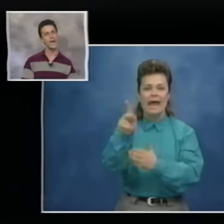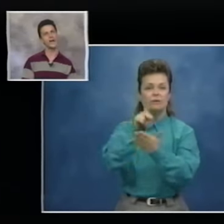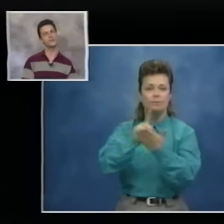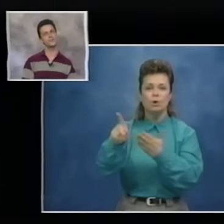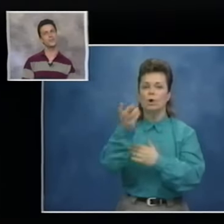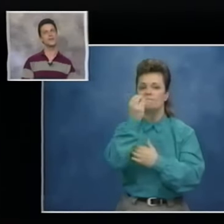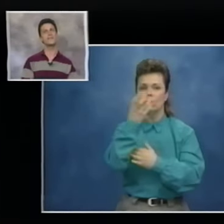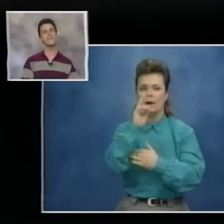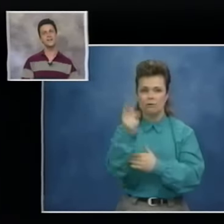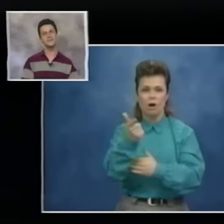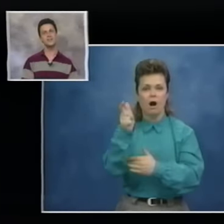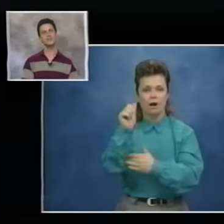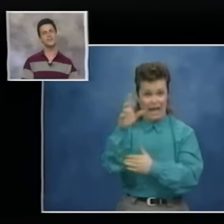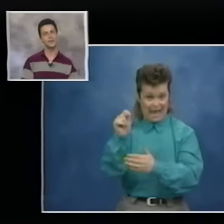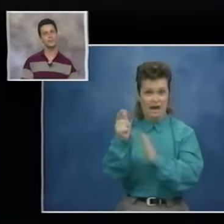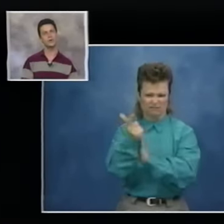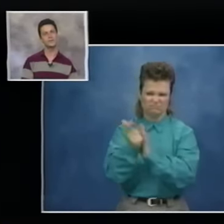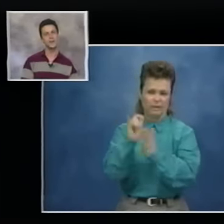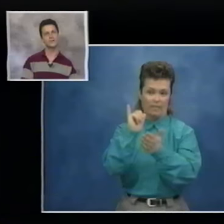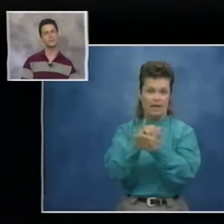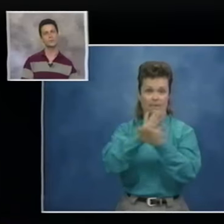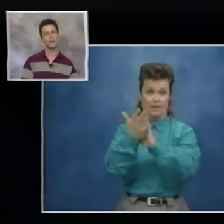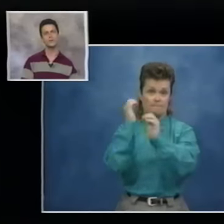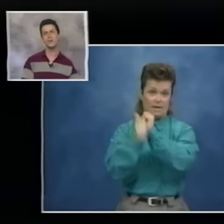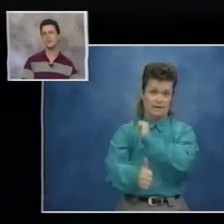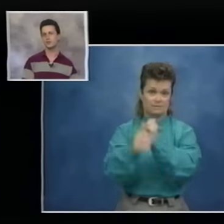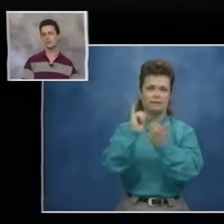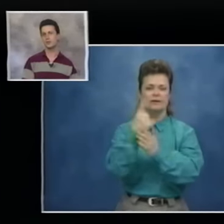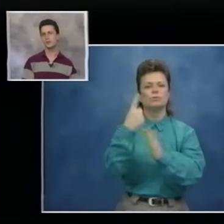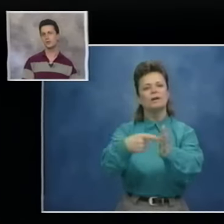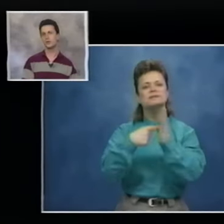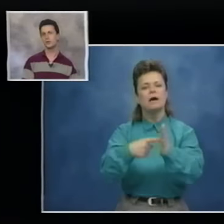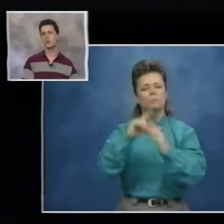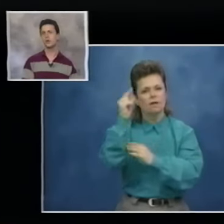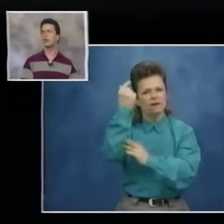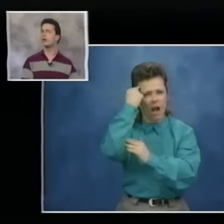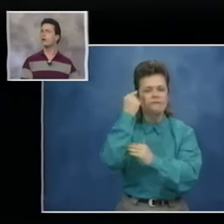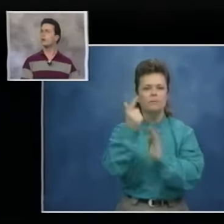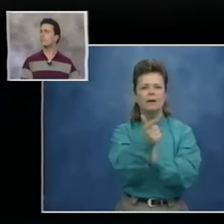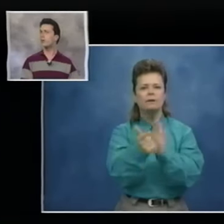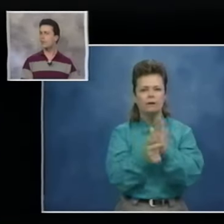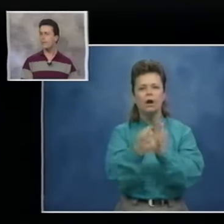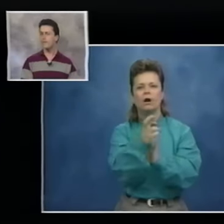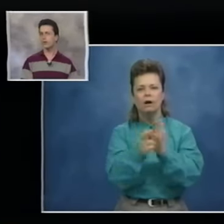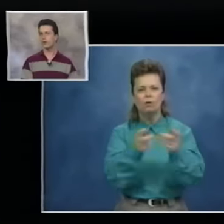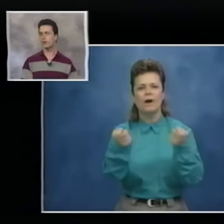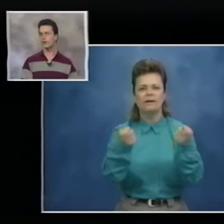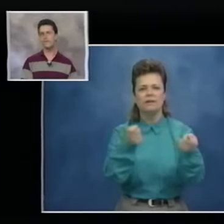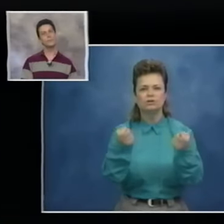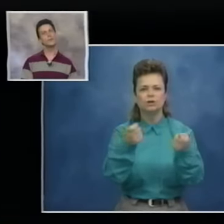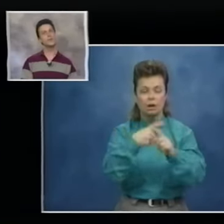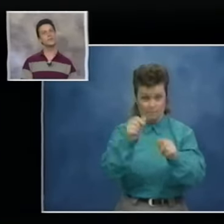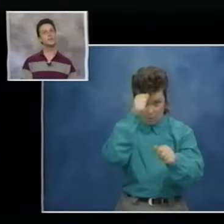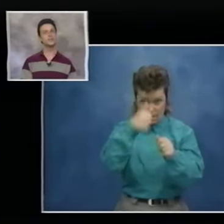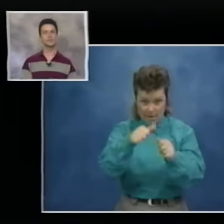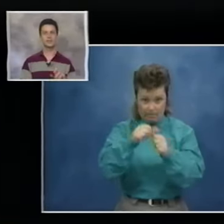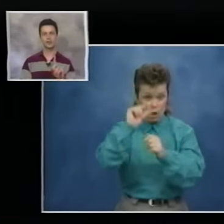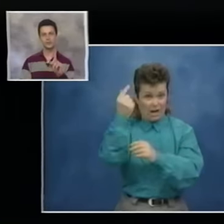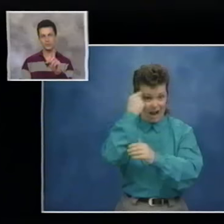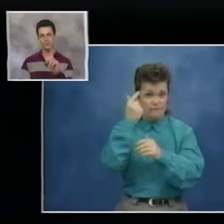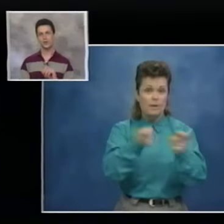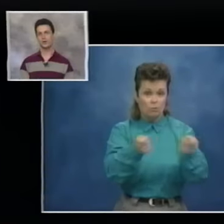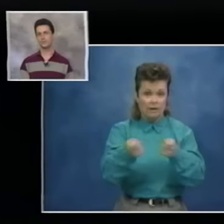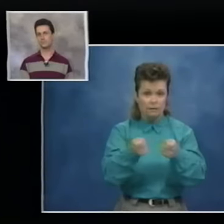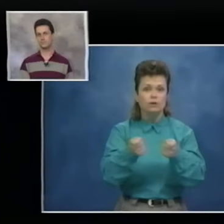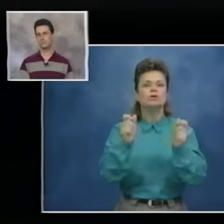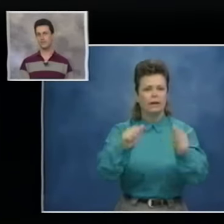was passed. That's an example of government regulation. But remember, government regulation can go